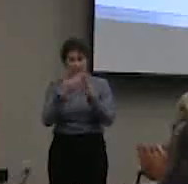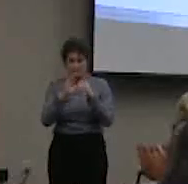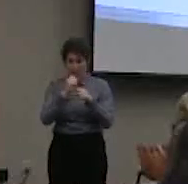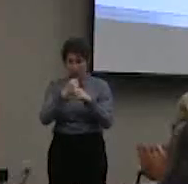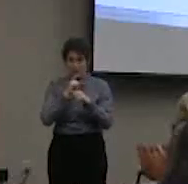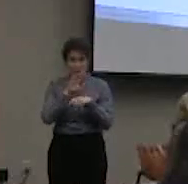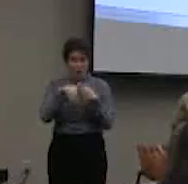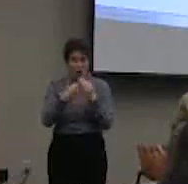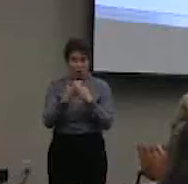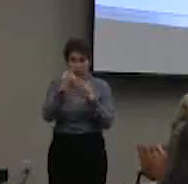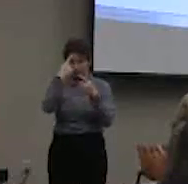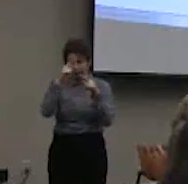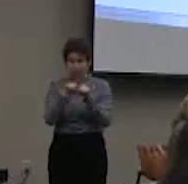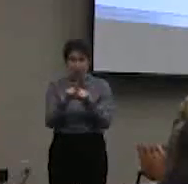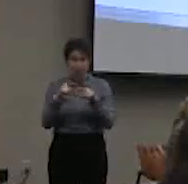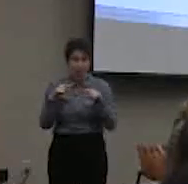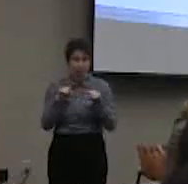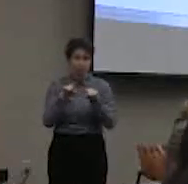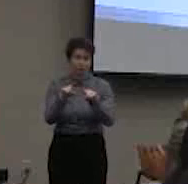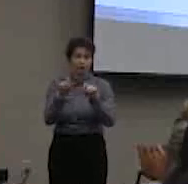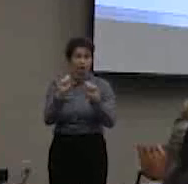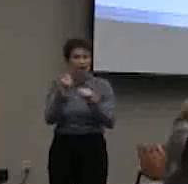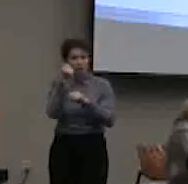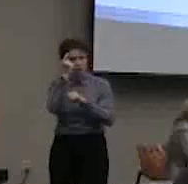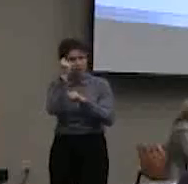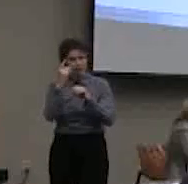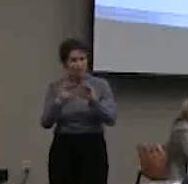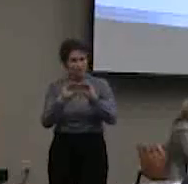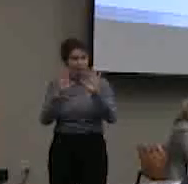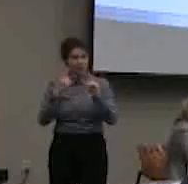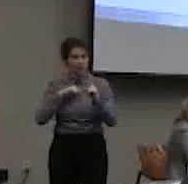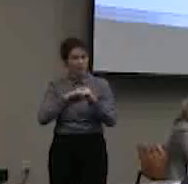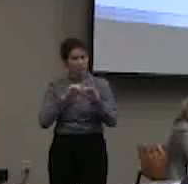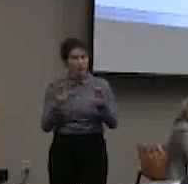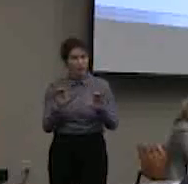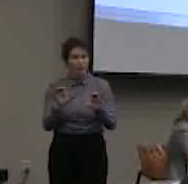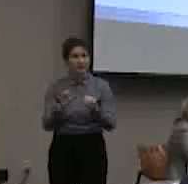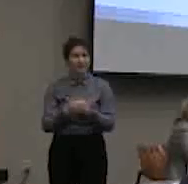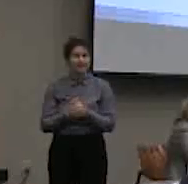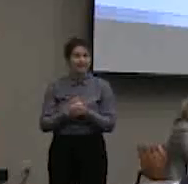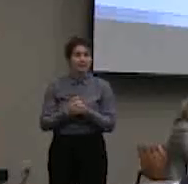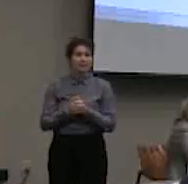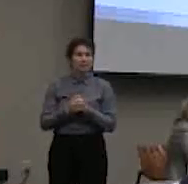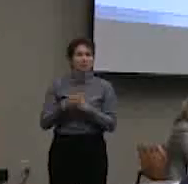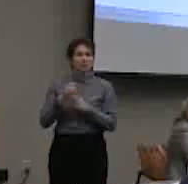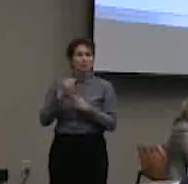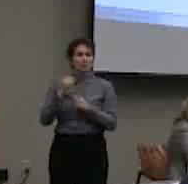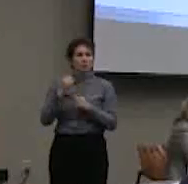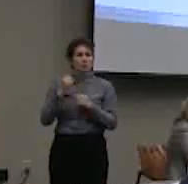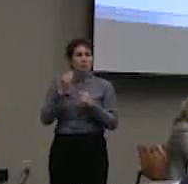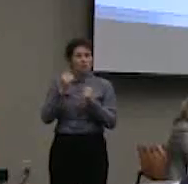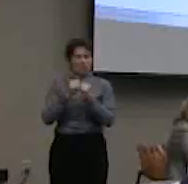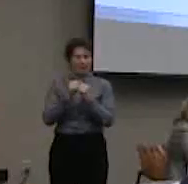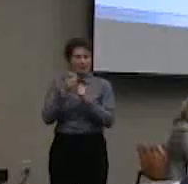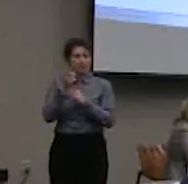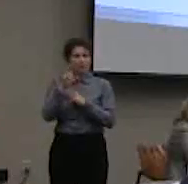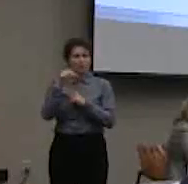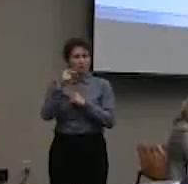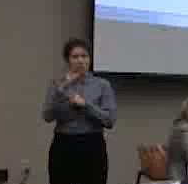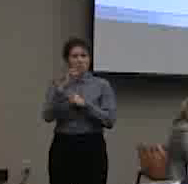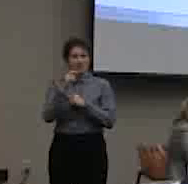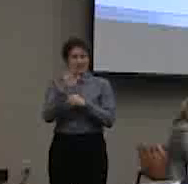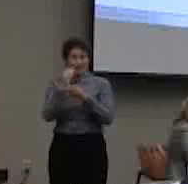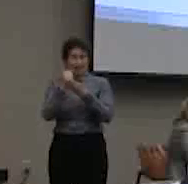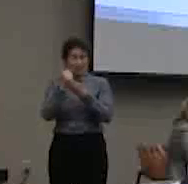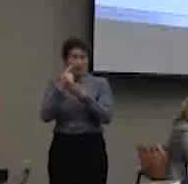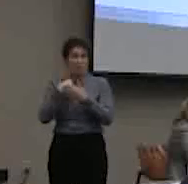we're doing and have a greater understanding of what we're doing. We spent, with Dr. Springs Health, we spent quite a bit of time